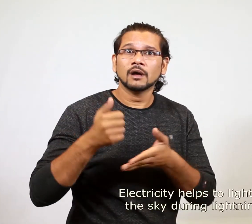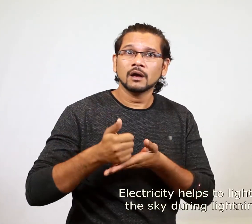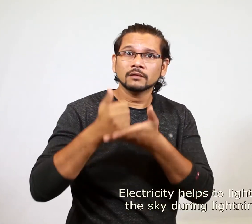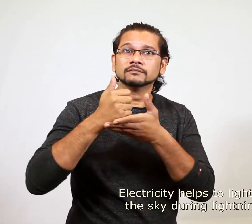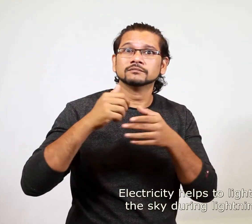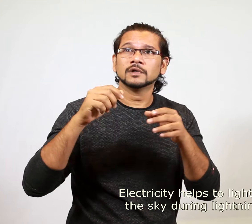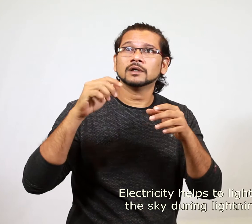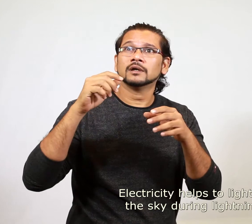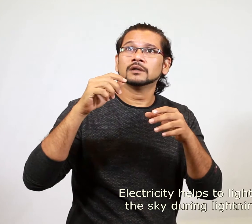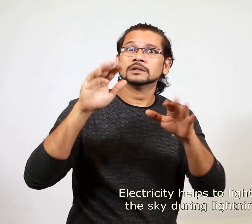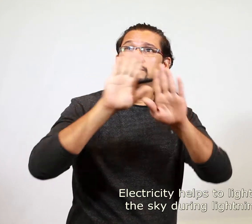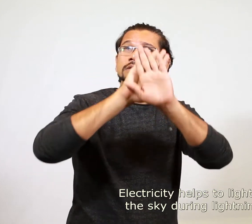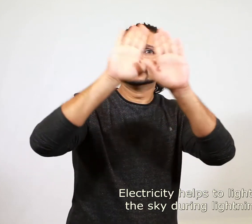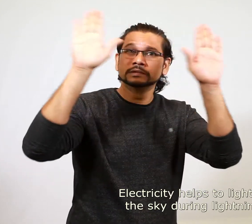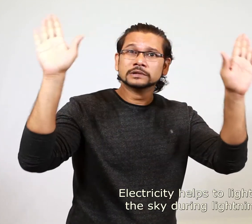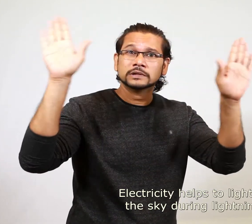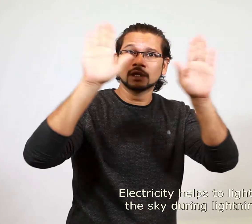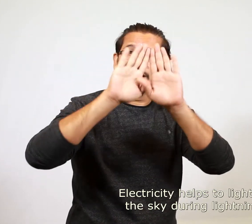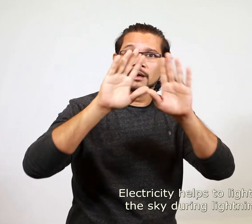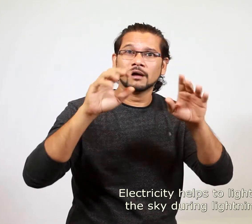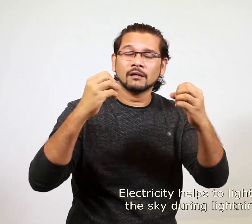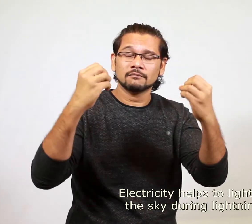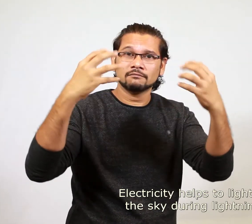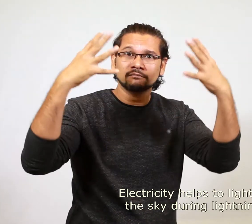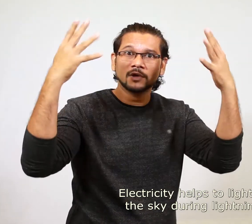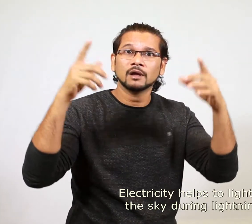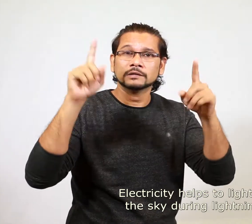Electricity helps to light up the sky during lightning.